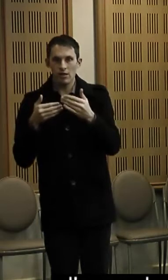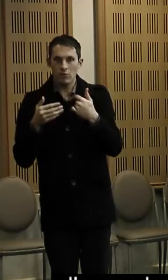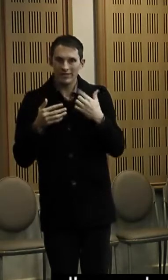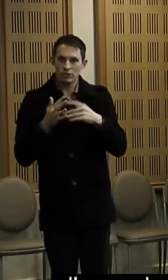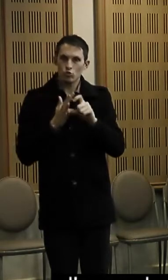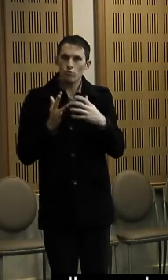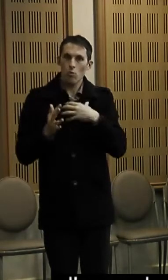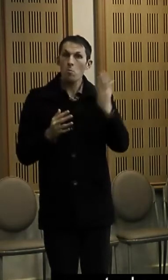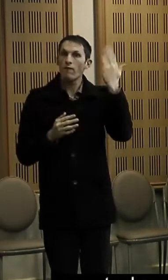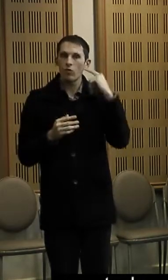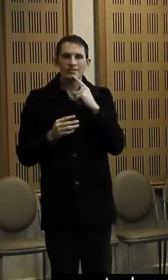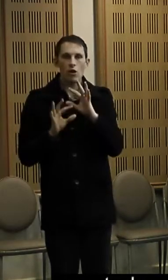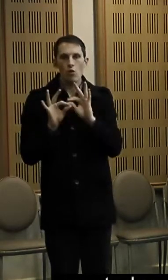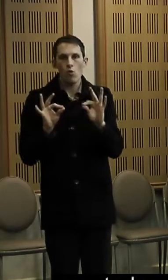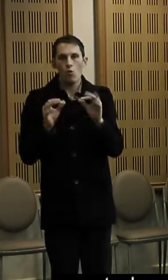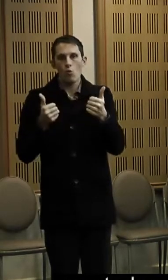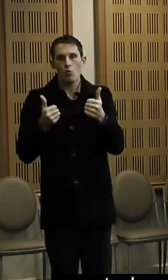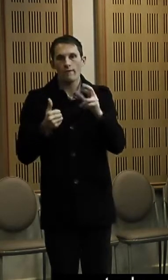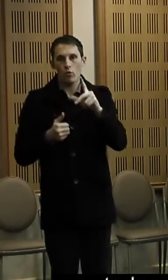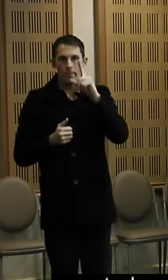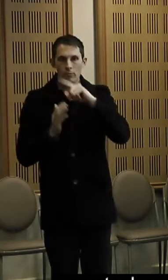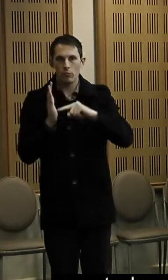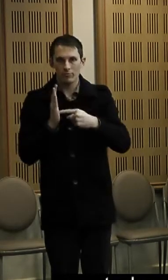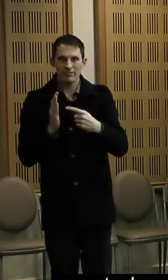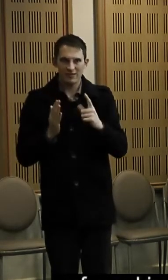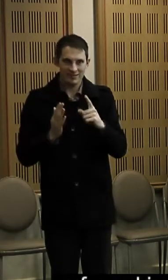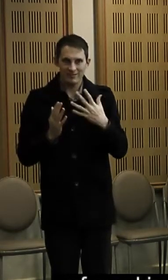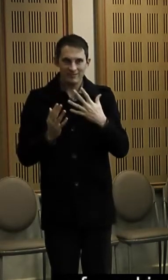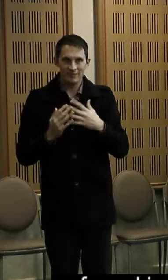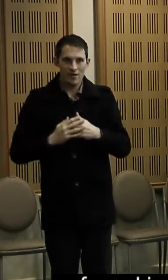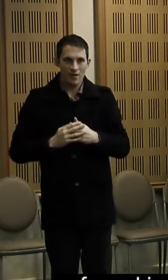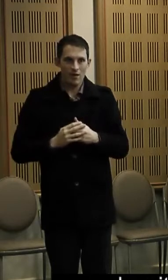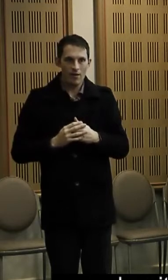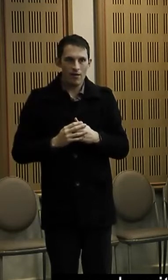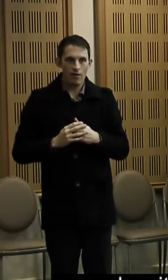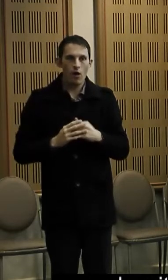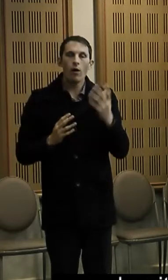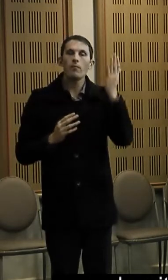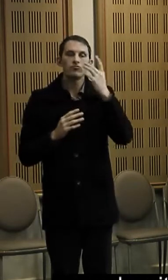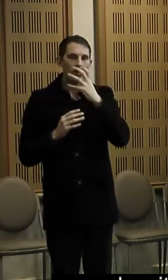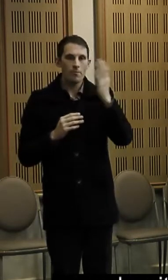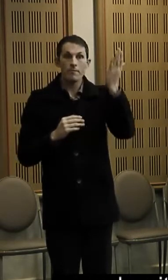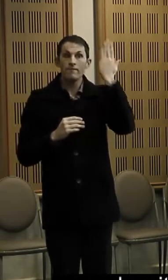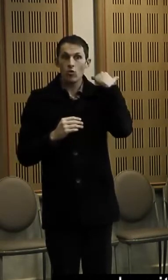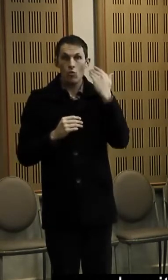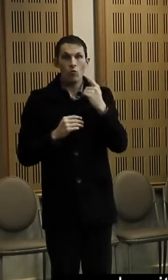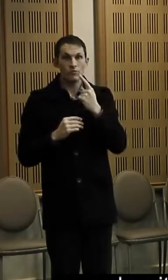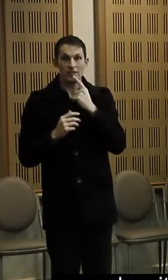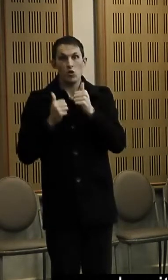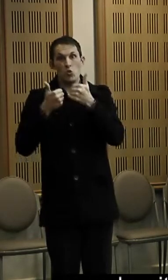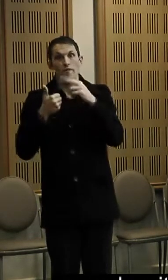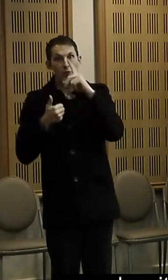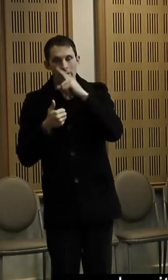said it was good for people, which is absolutely horrendous. So we're at least we're changing from there. But I don't think I'm giving